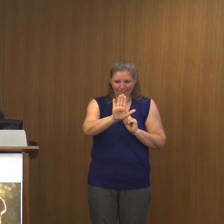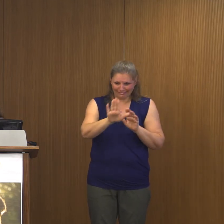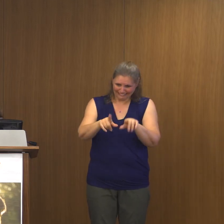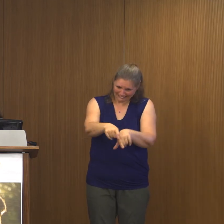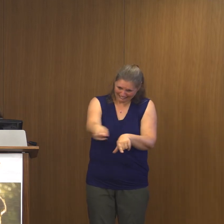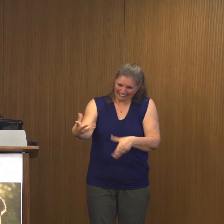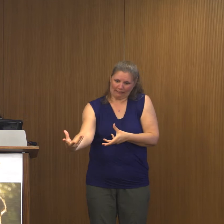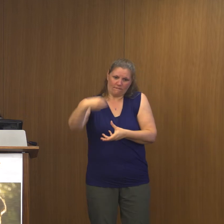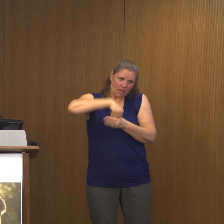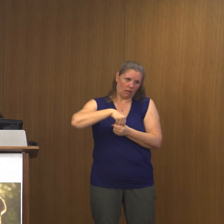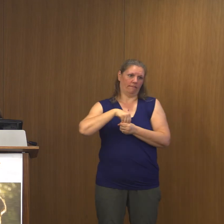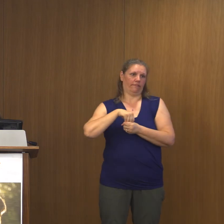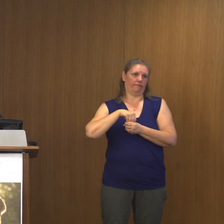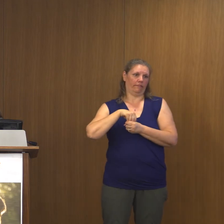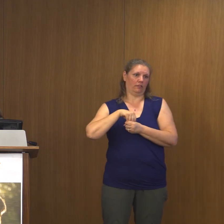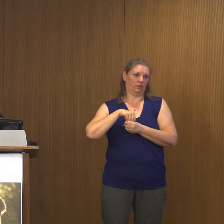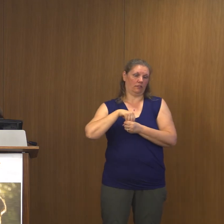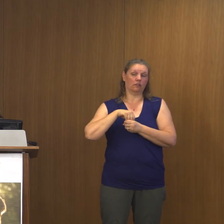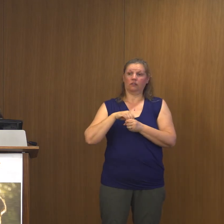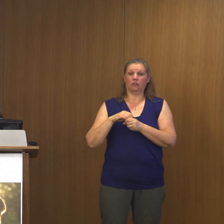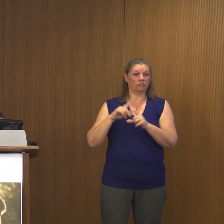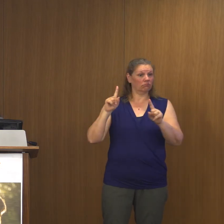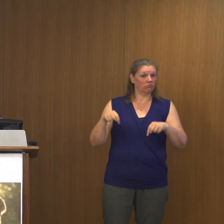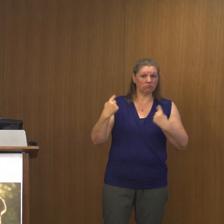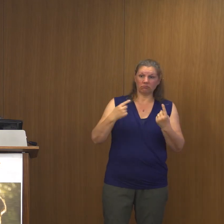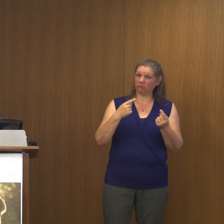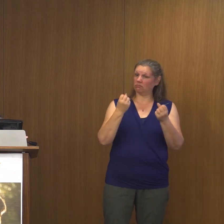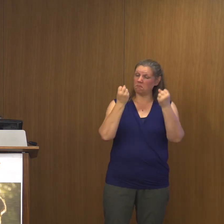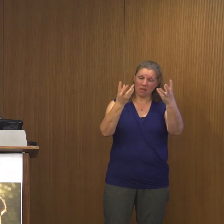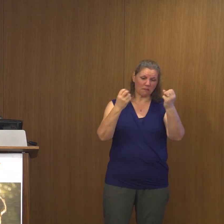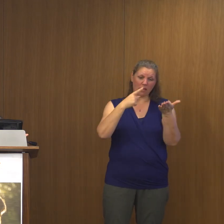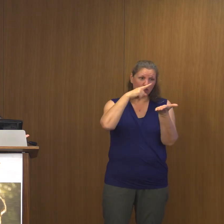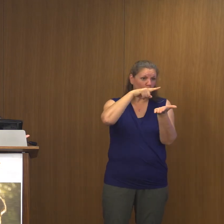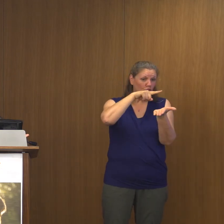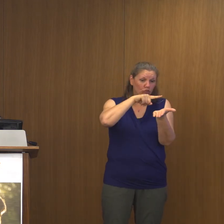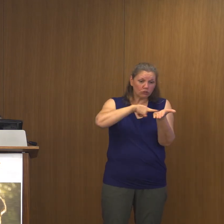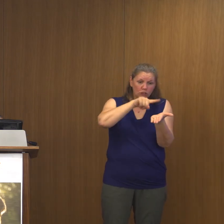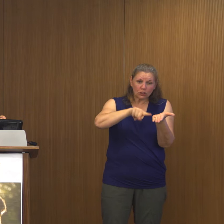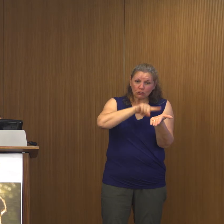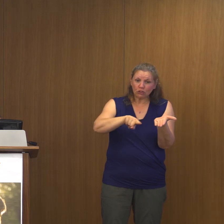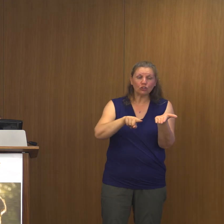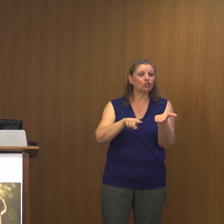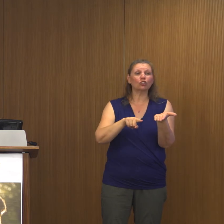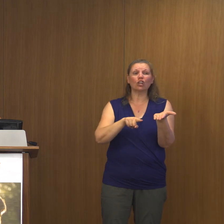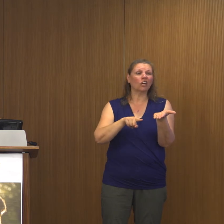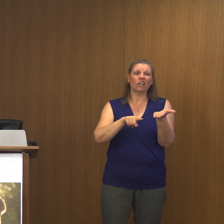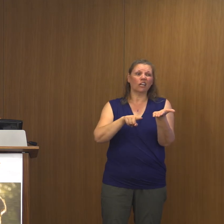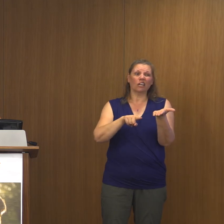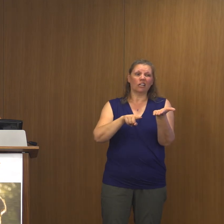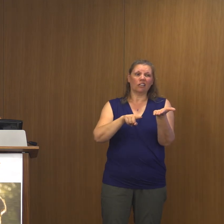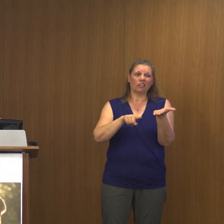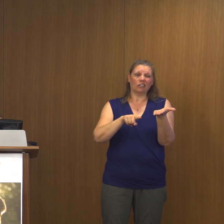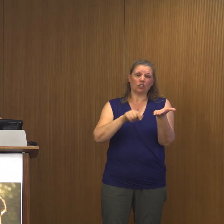give perspective to research, because up to now, not all research, or most of the research actually, is not necessarily done in collaboration